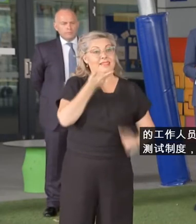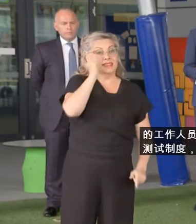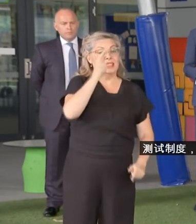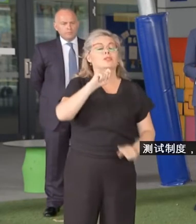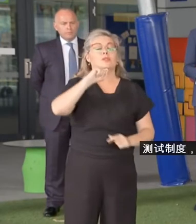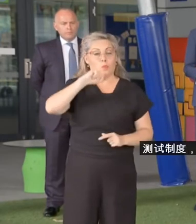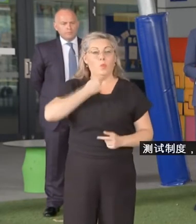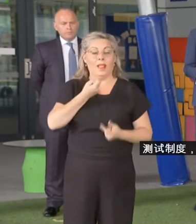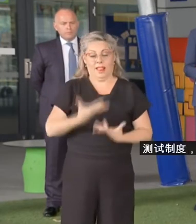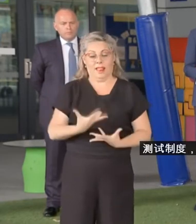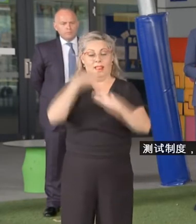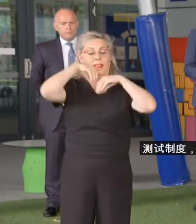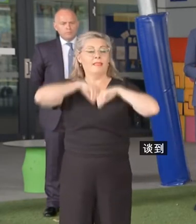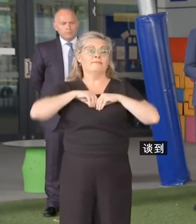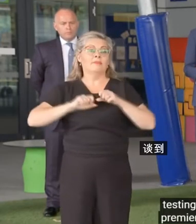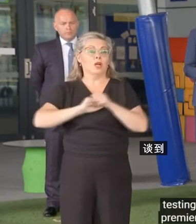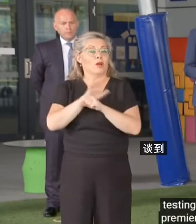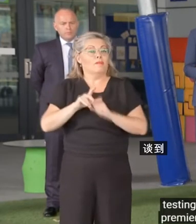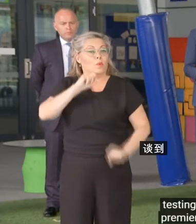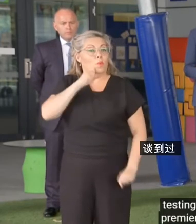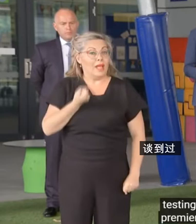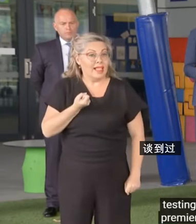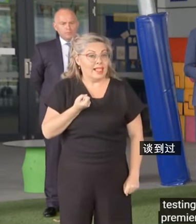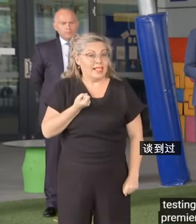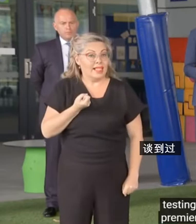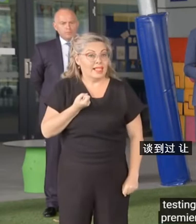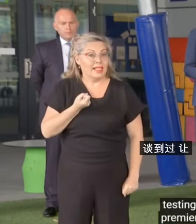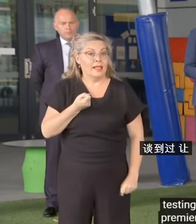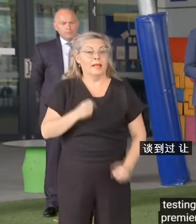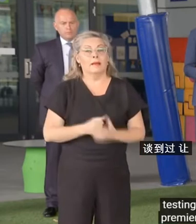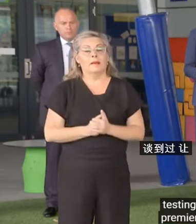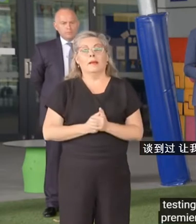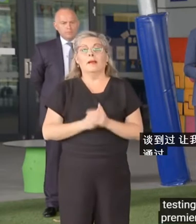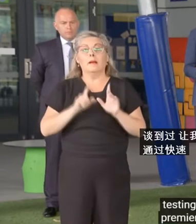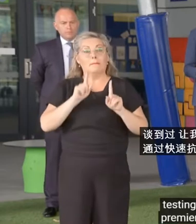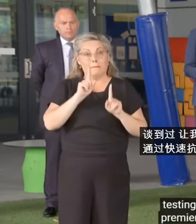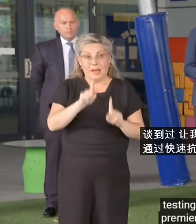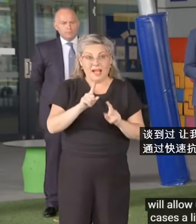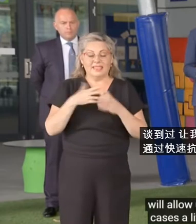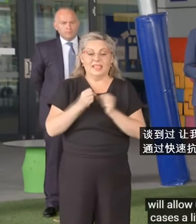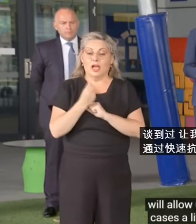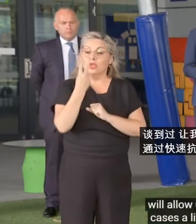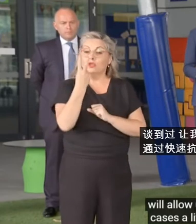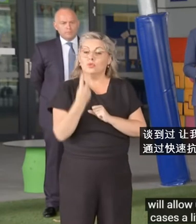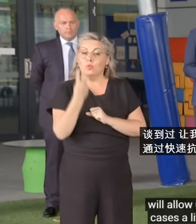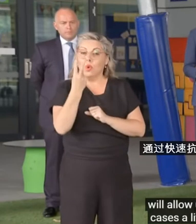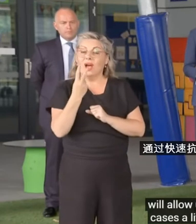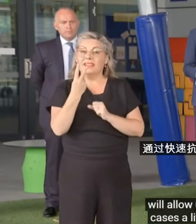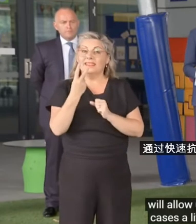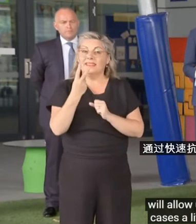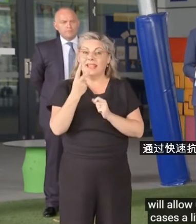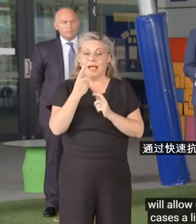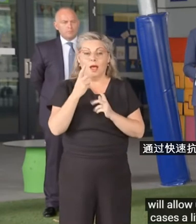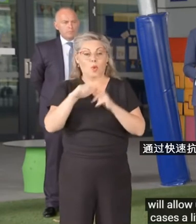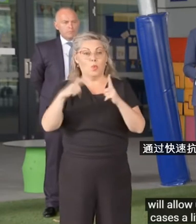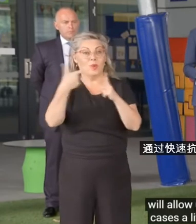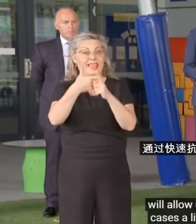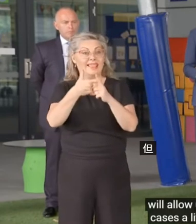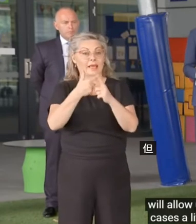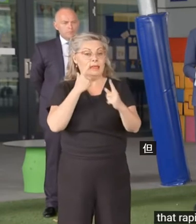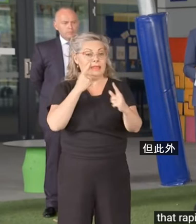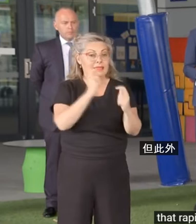the Premier has spoken about will allow us to pick up those cases a little earlier through that rapid antigen